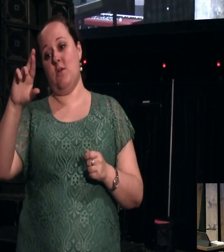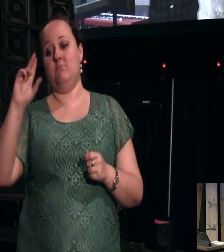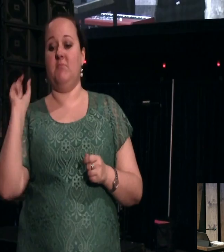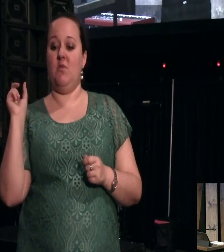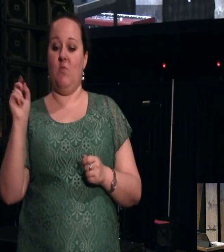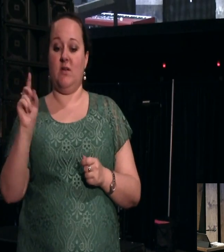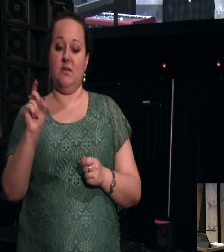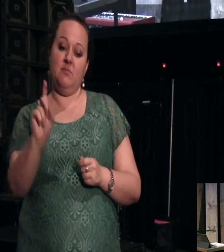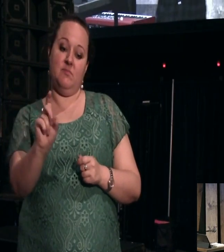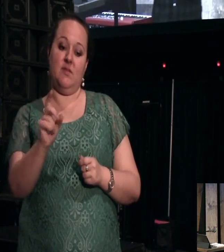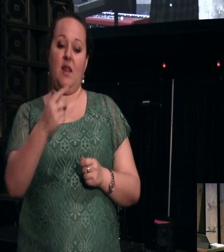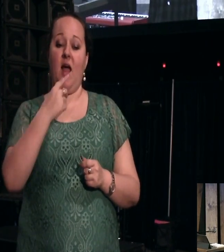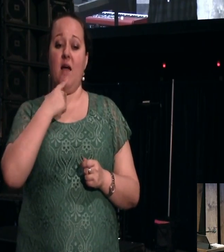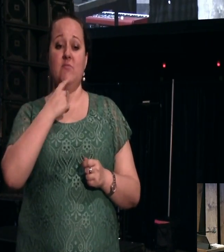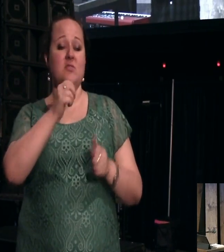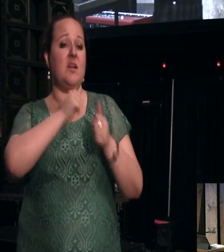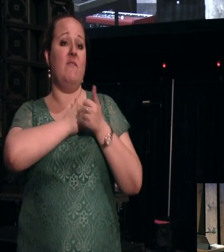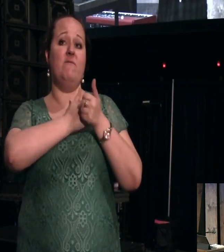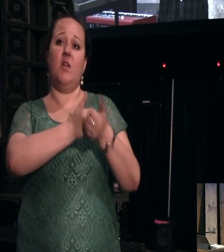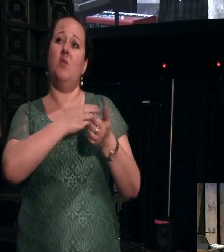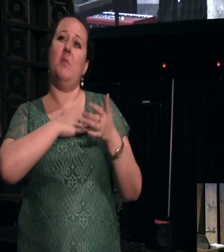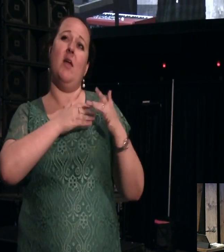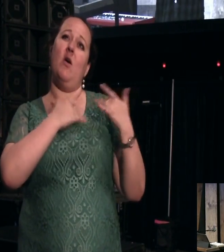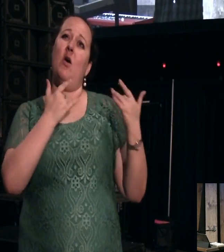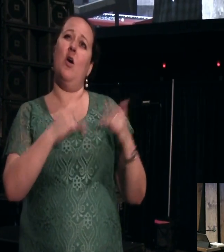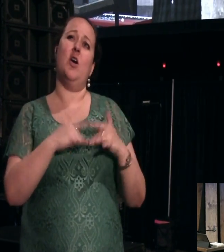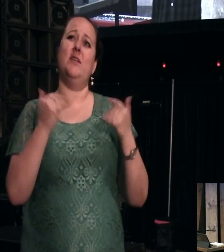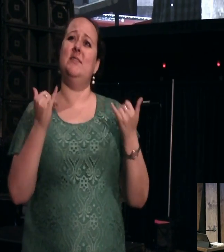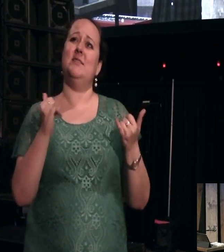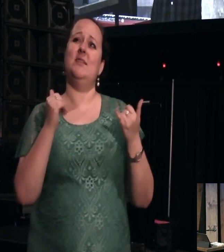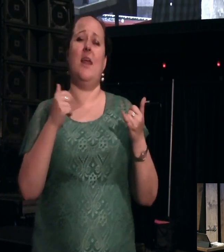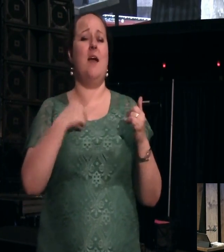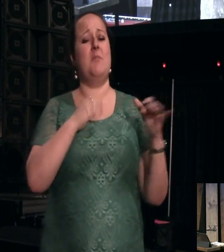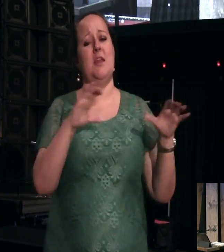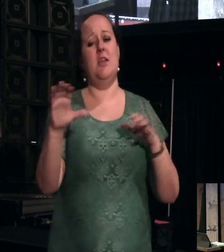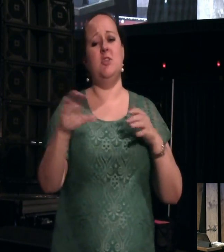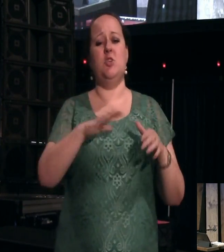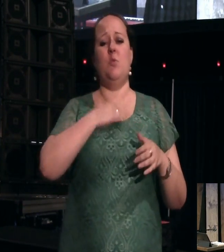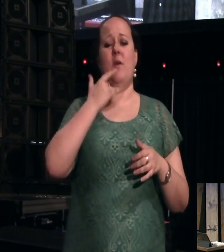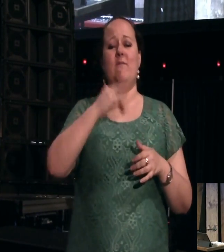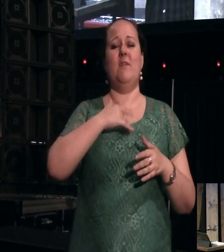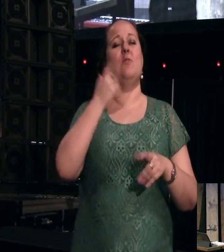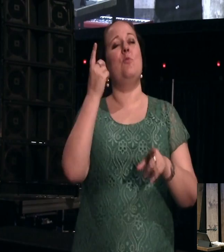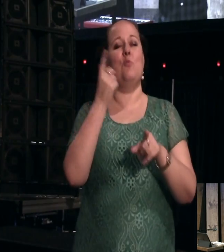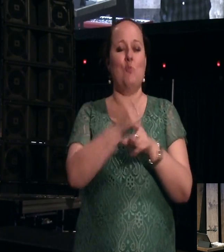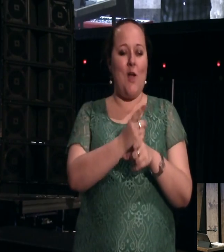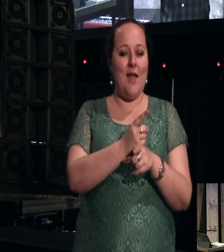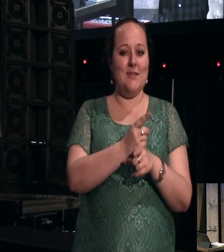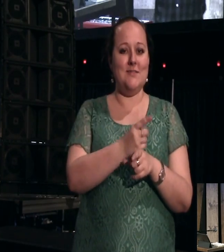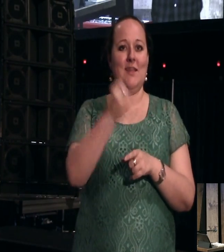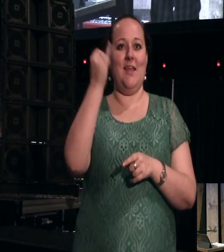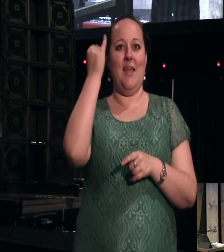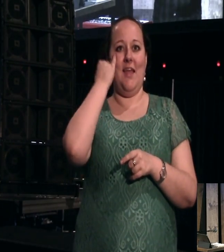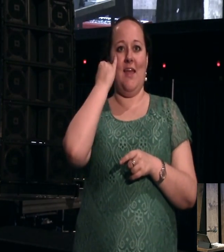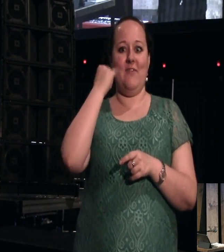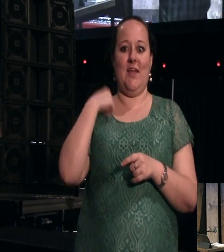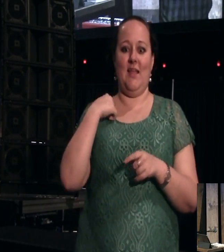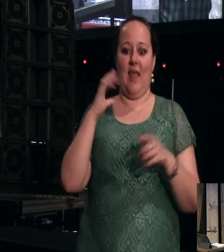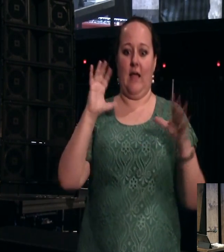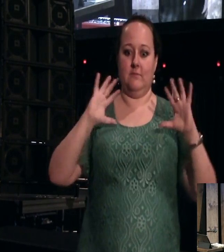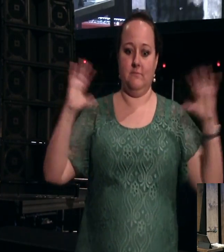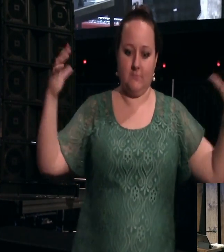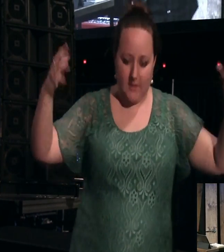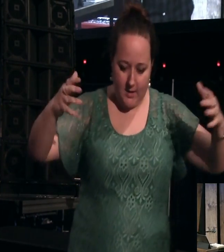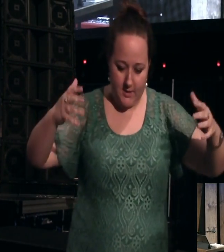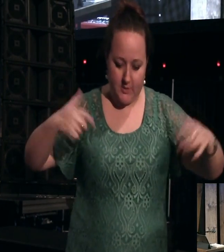imagine if Trevor had walked on the field and just decided, you know what, I'm just going to follow my heart. I'm just going to do what